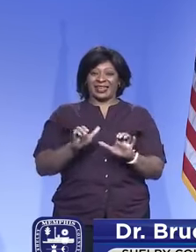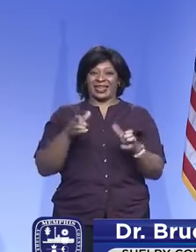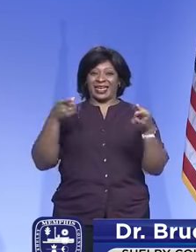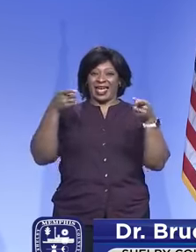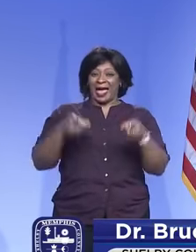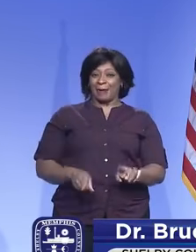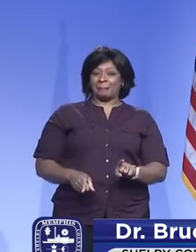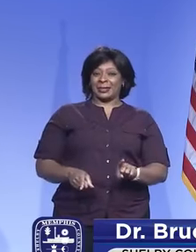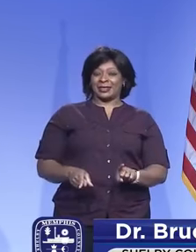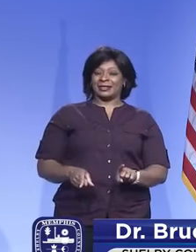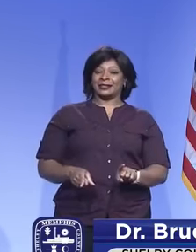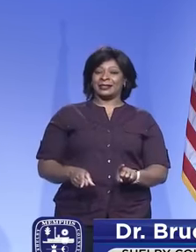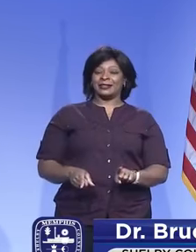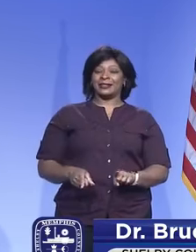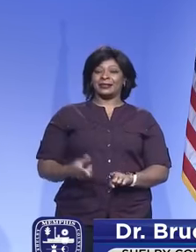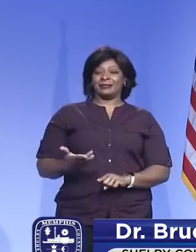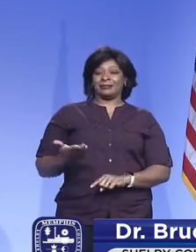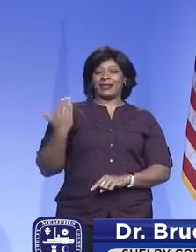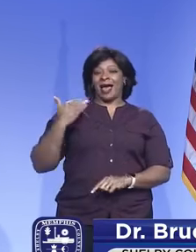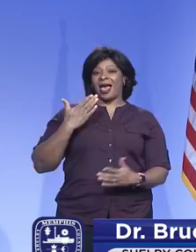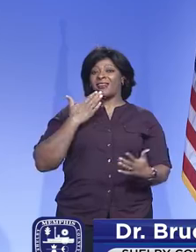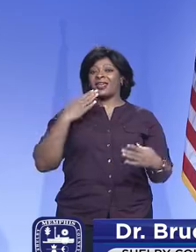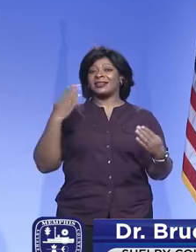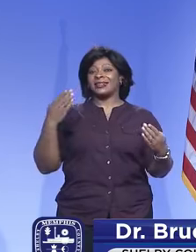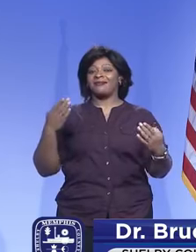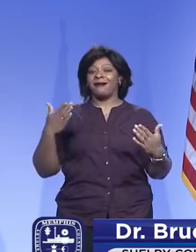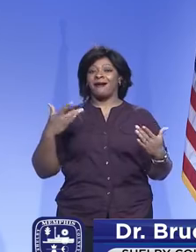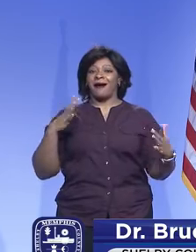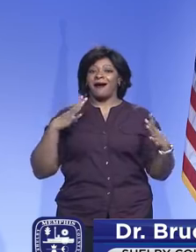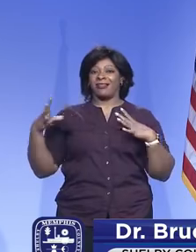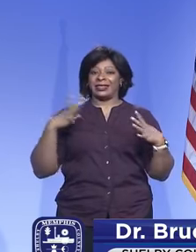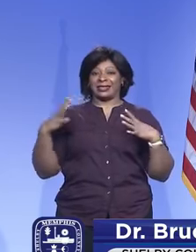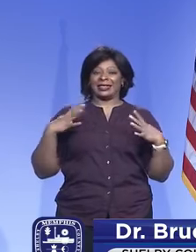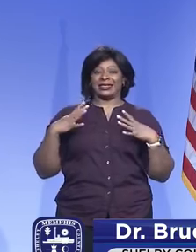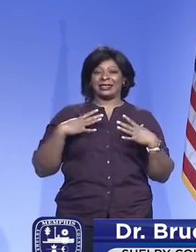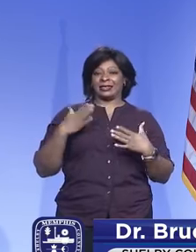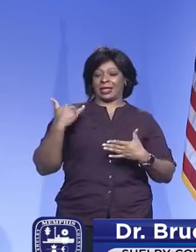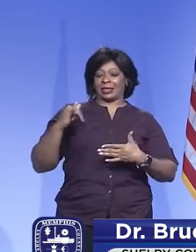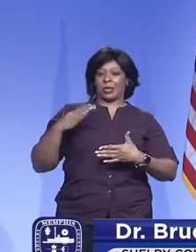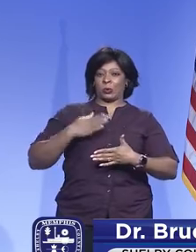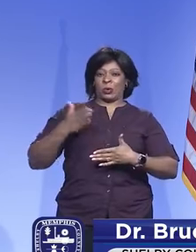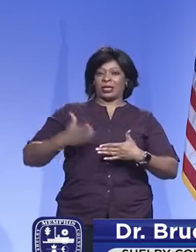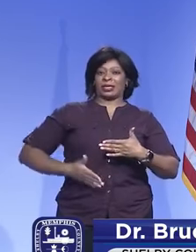took place over the Thanksgiving holiday weekend,